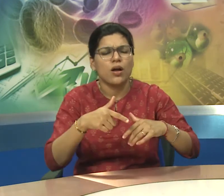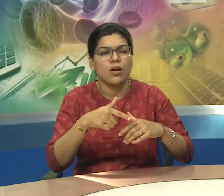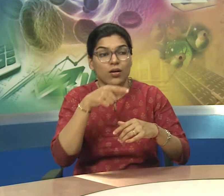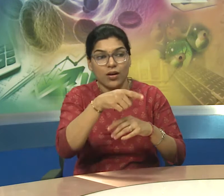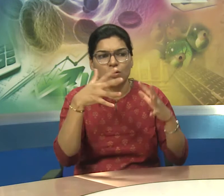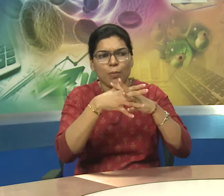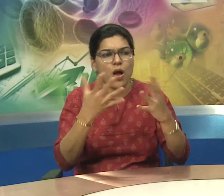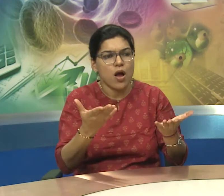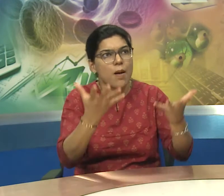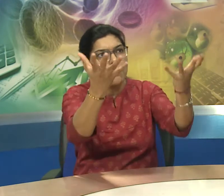who generally